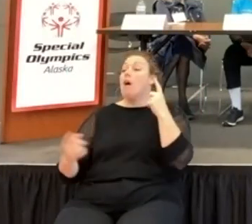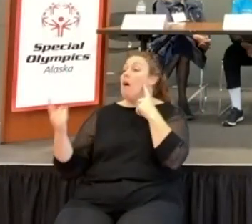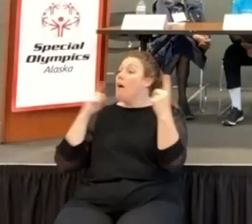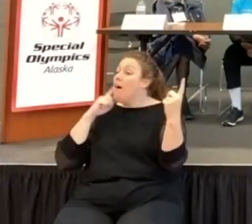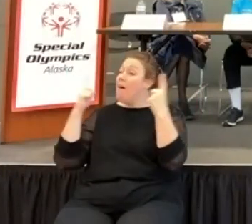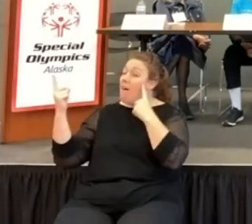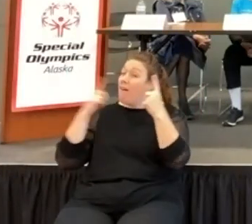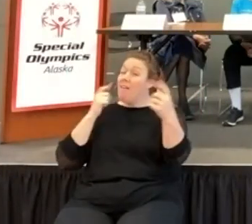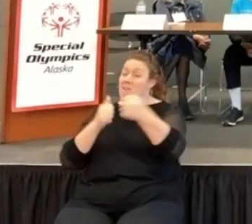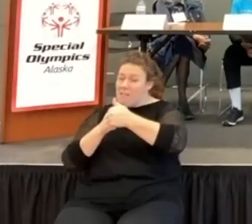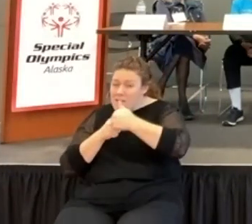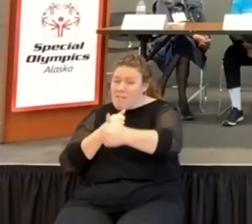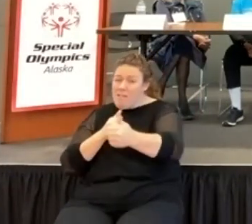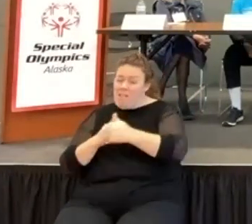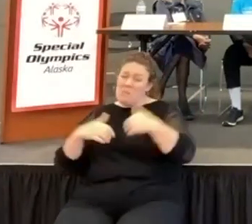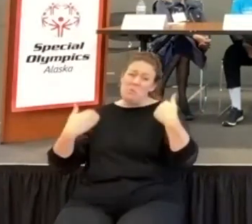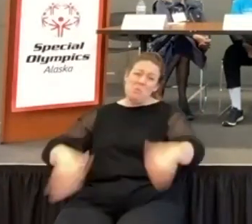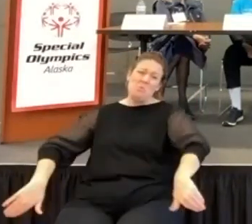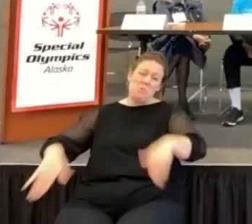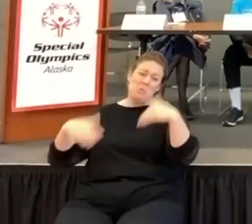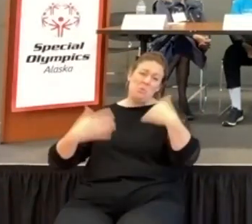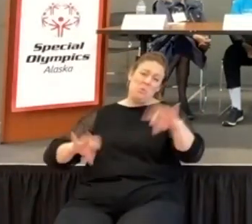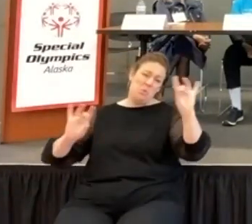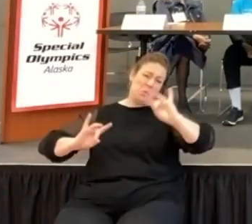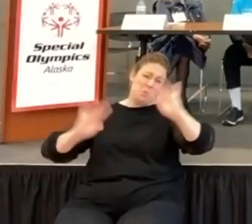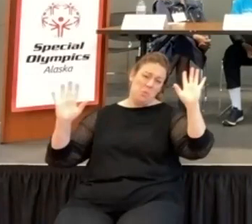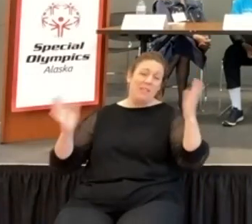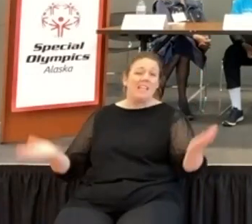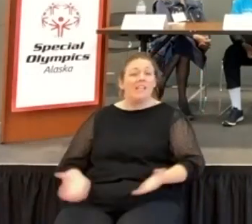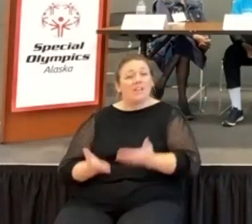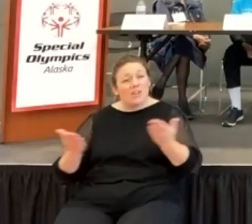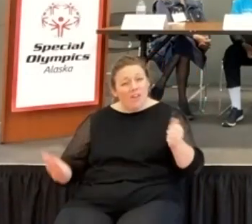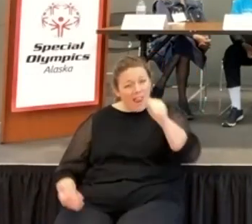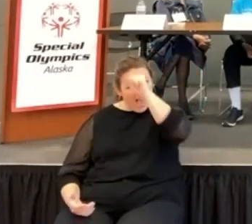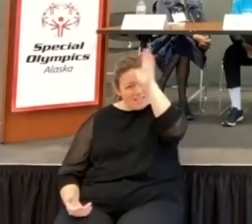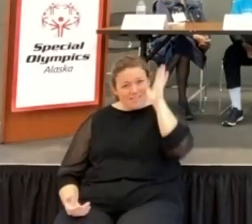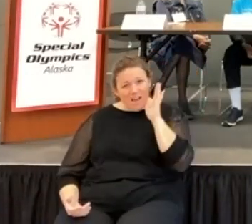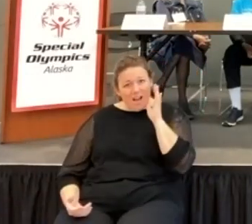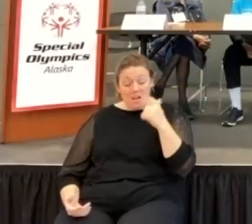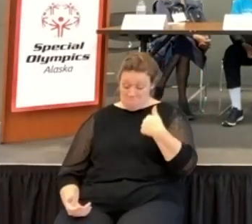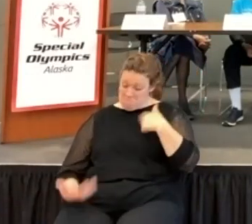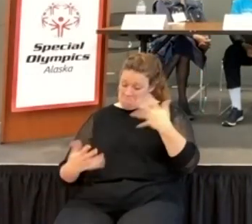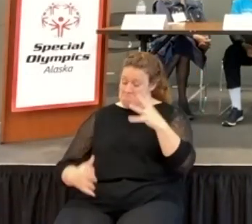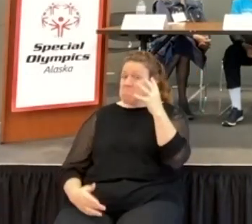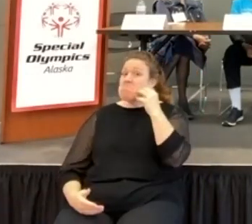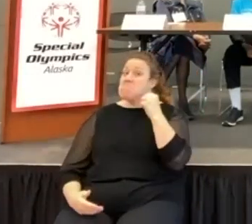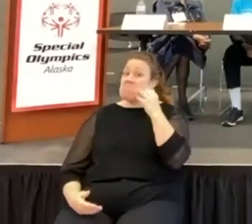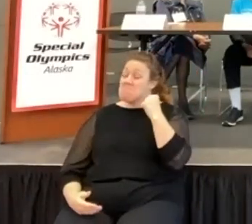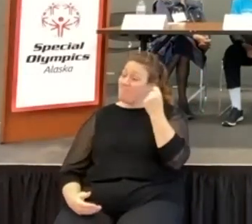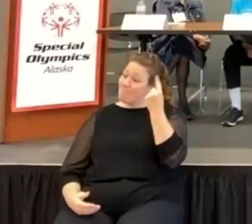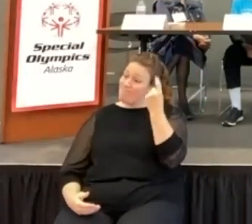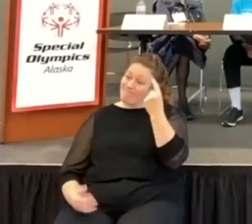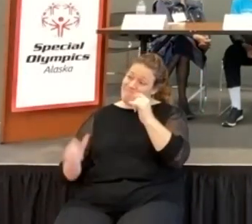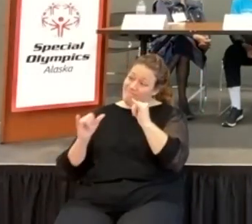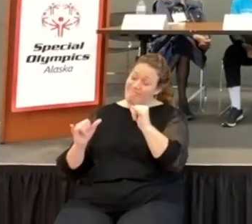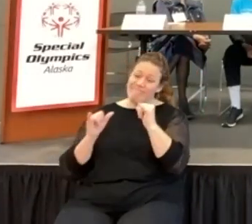is a big issue here in Alaska. And I experienced it, and I feel for you. But